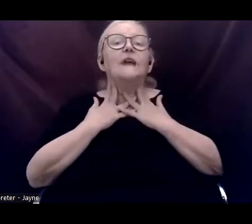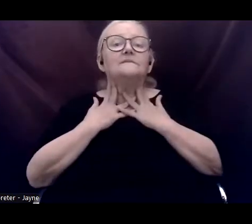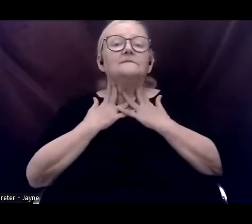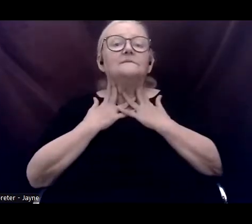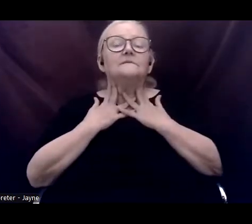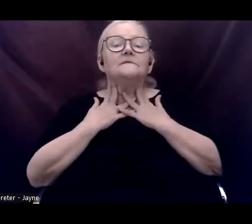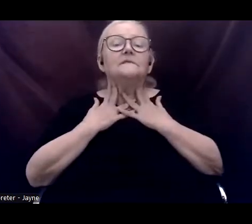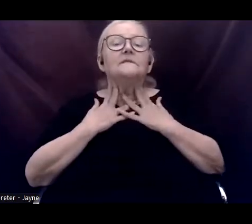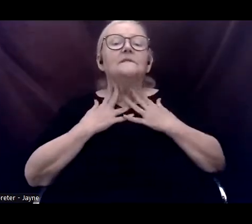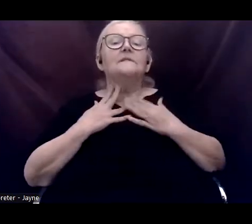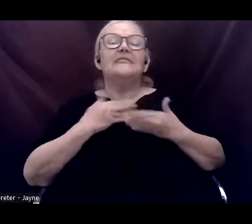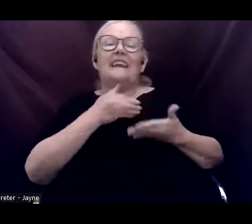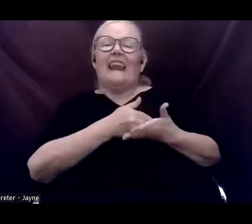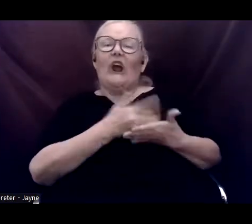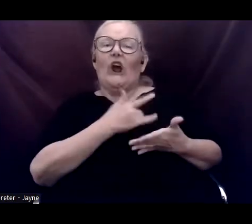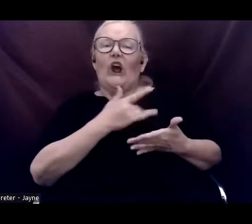to just above your heart.